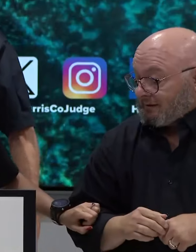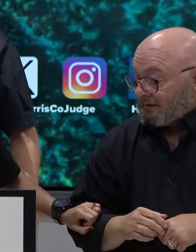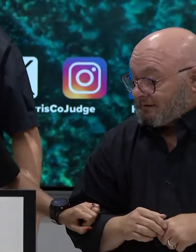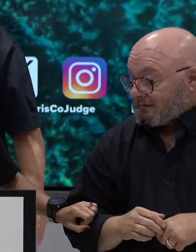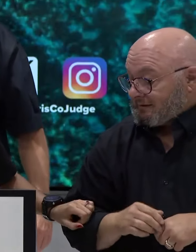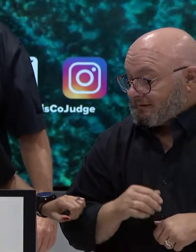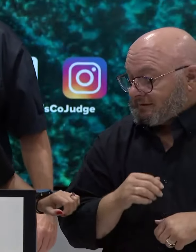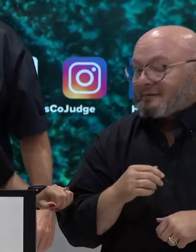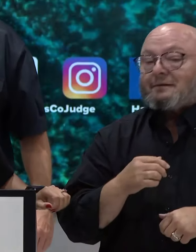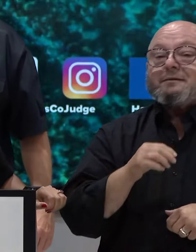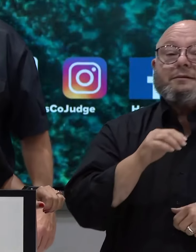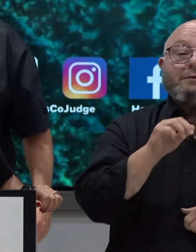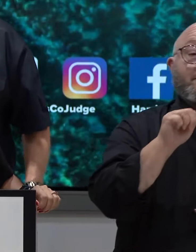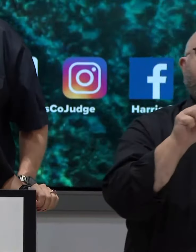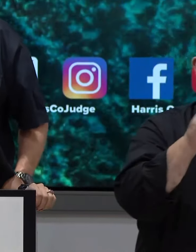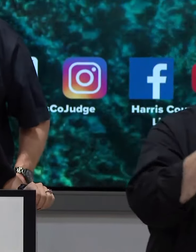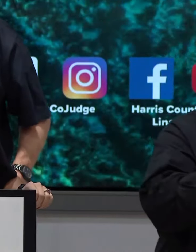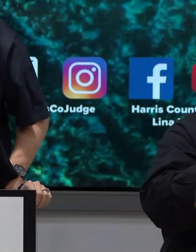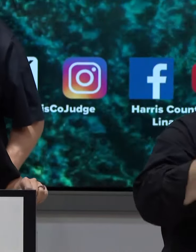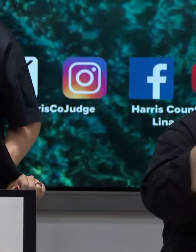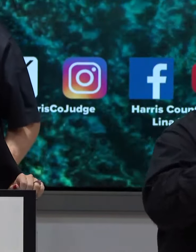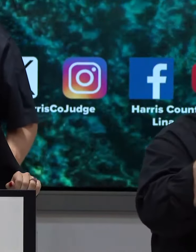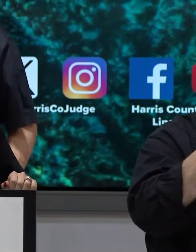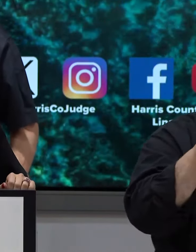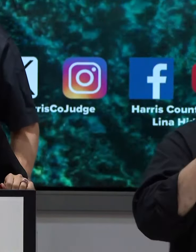ASL interpreter has to go to the mayor's office. Thank you.